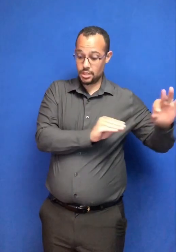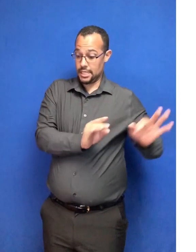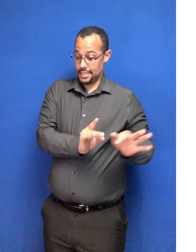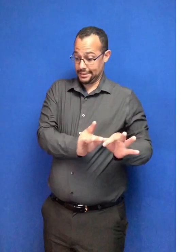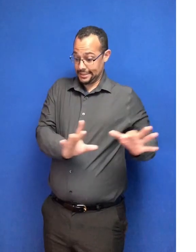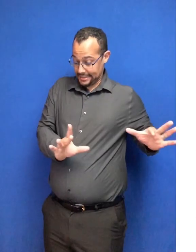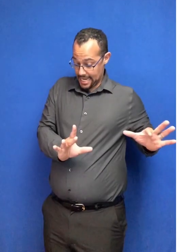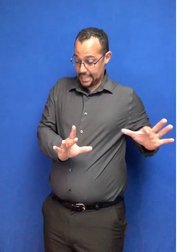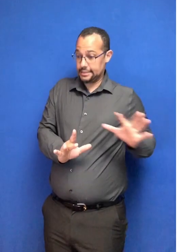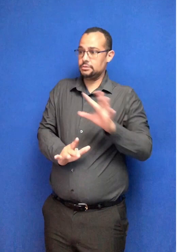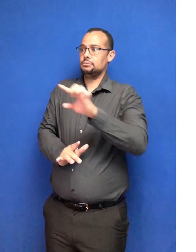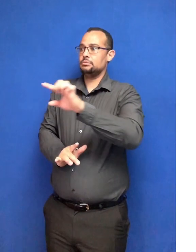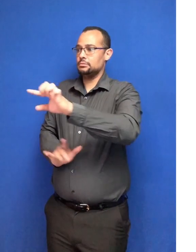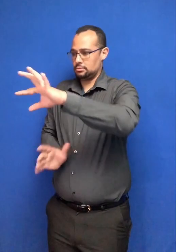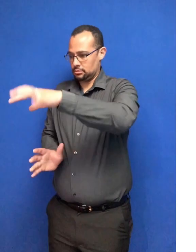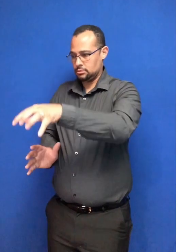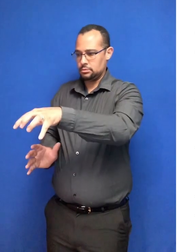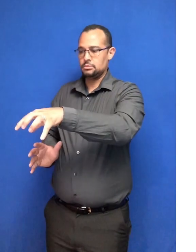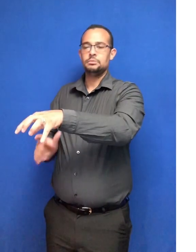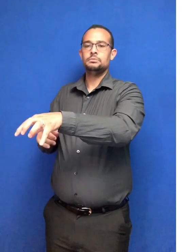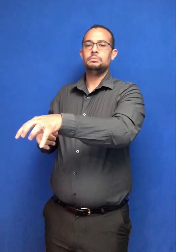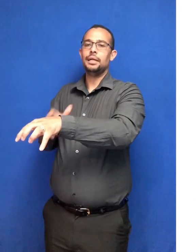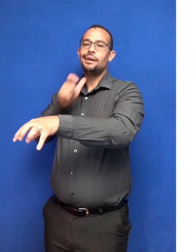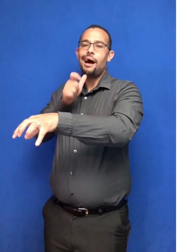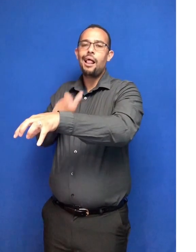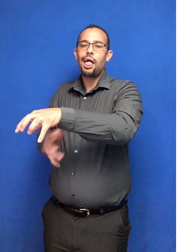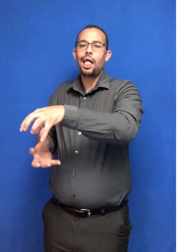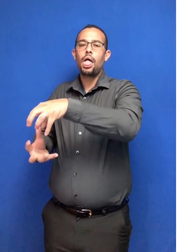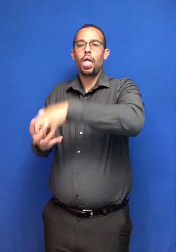that it is not, again, in standing water.